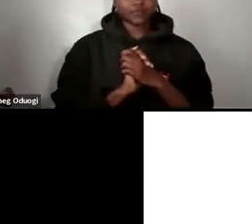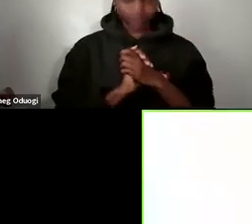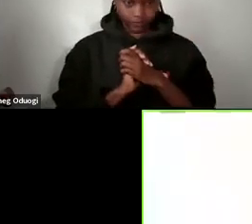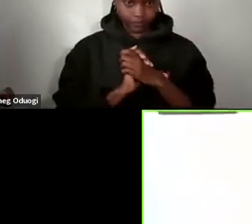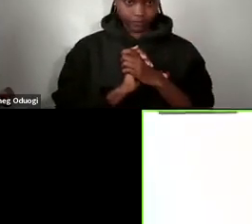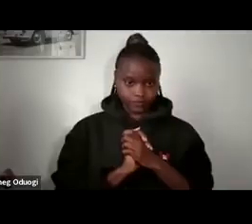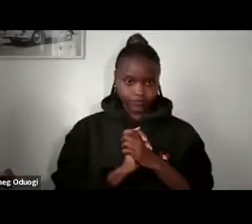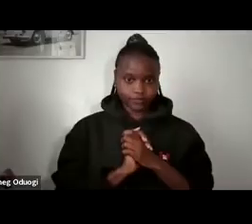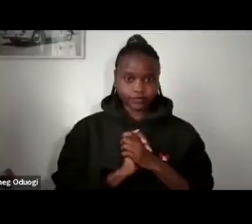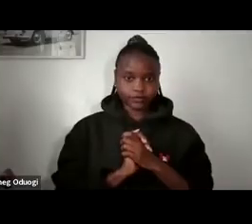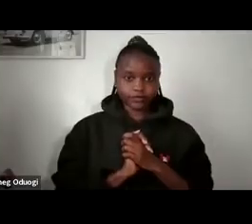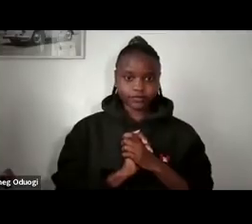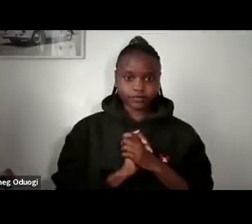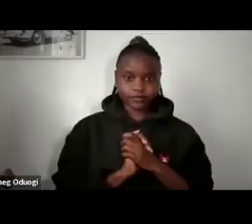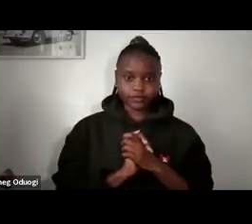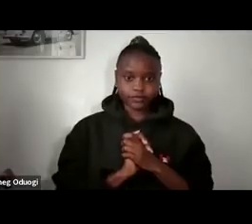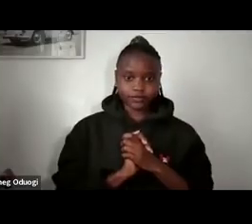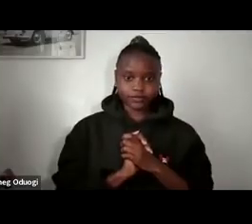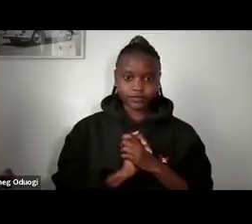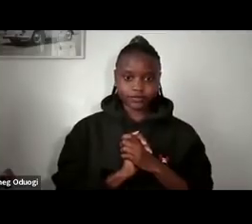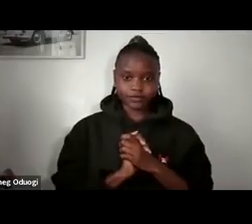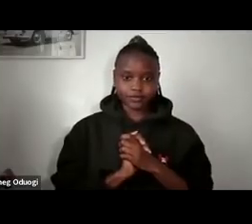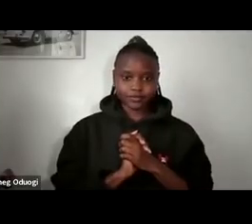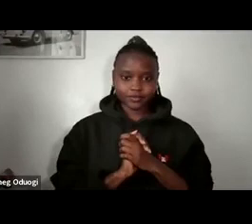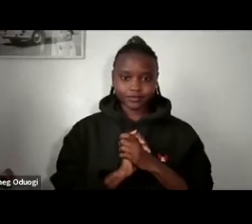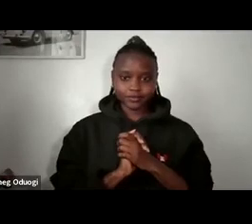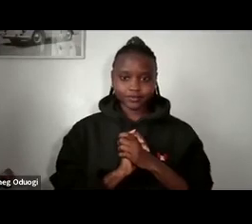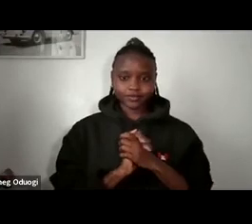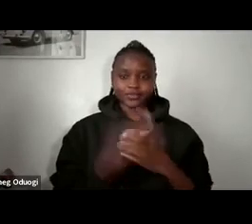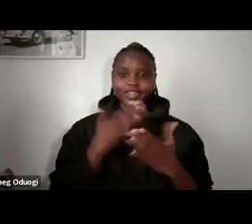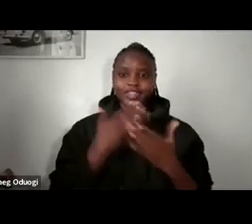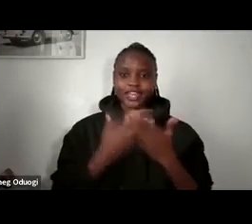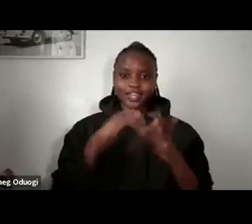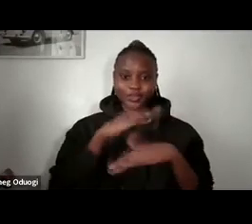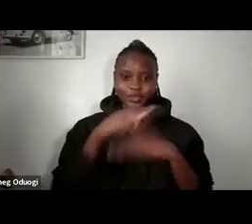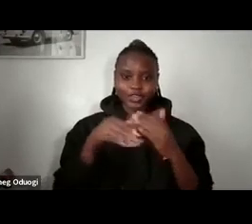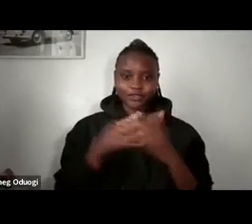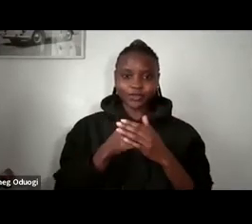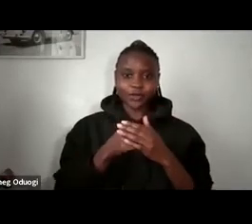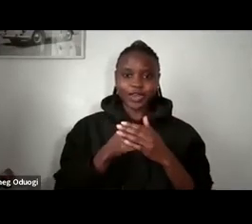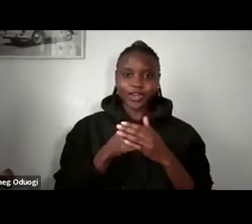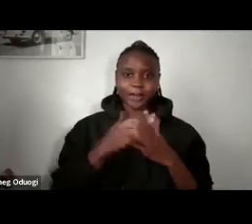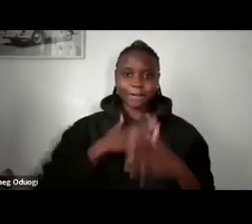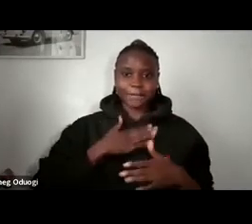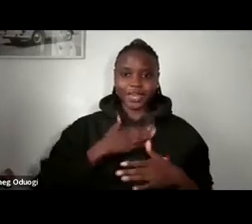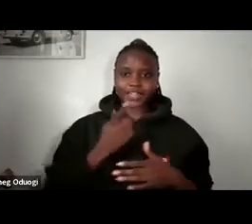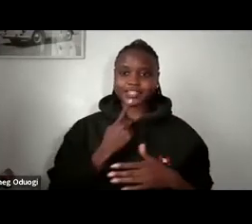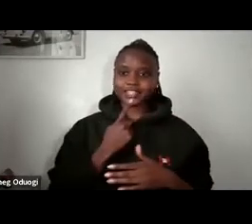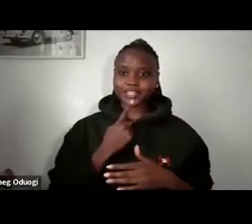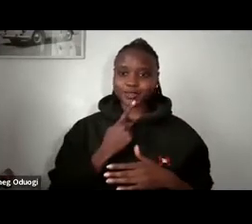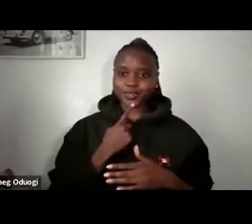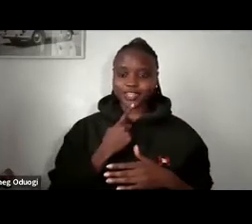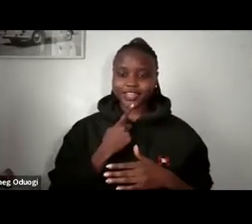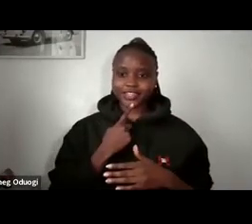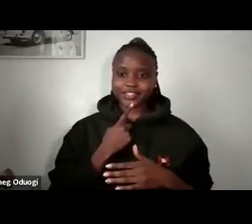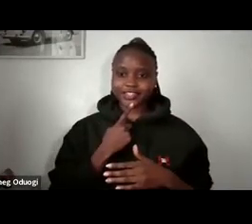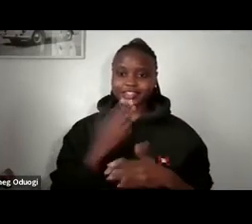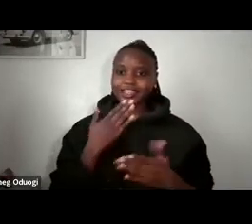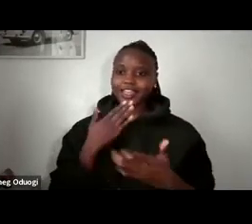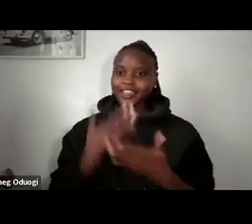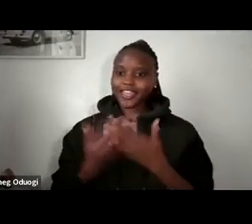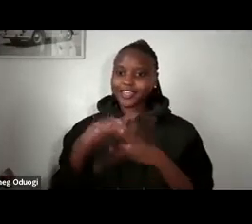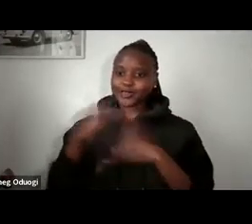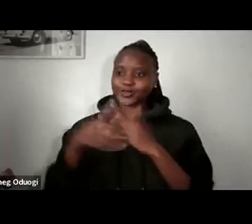Thank you, Lillian, and thank you, everybody. Mine is just to say thank you to all the